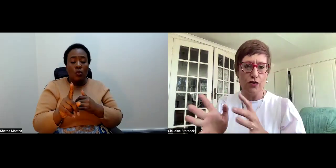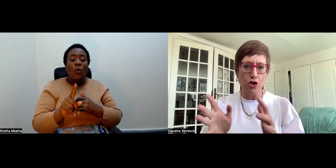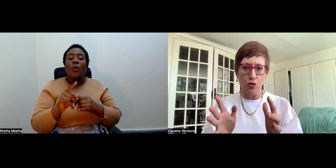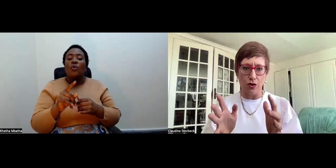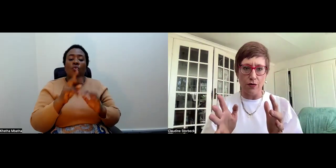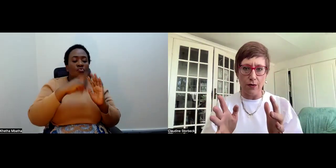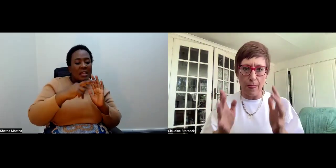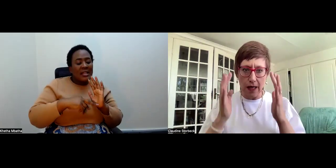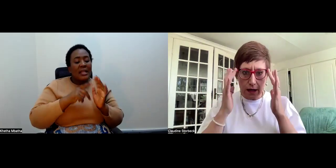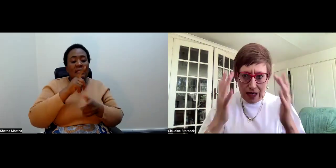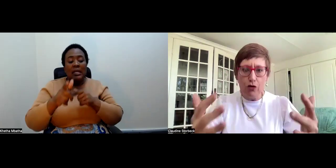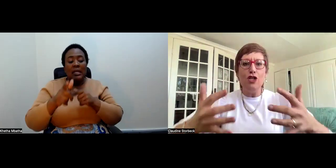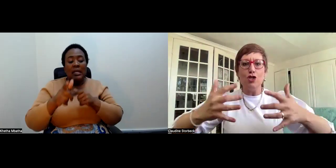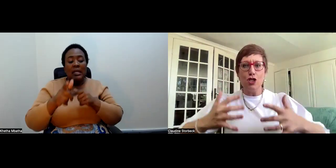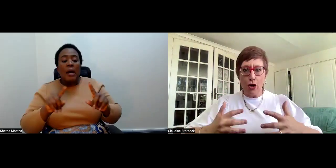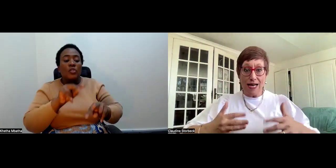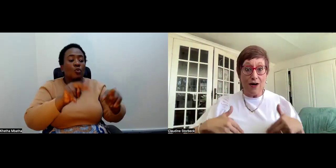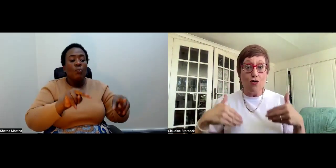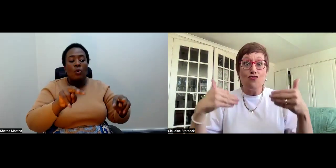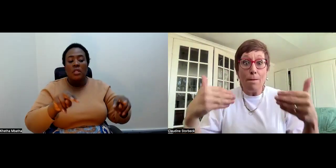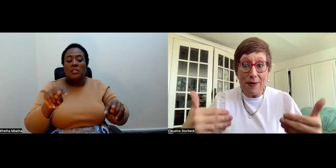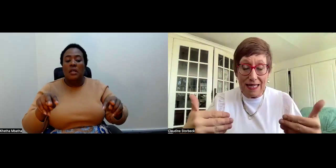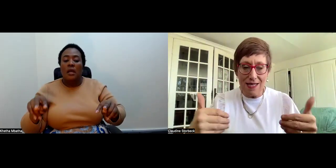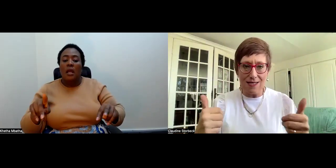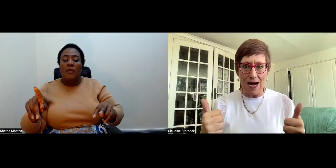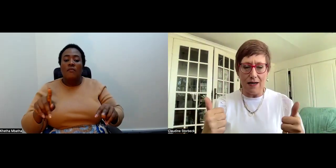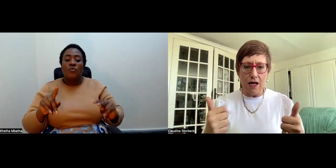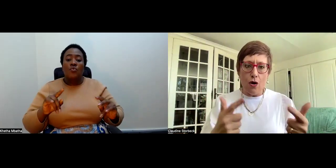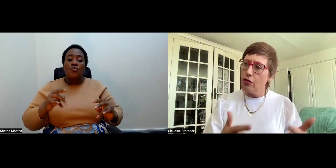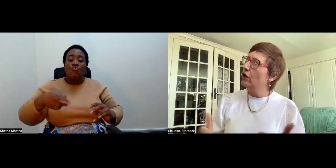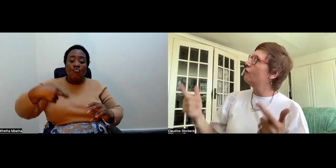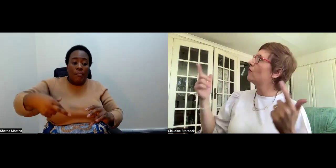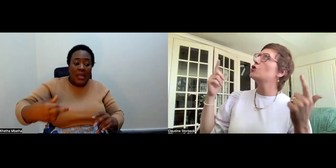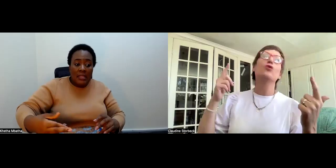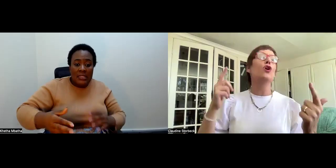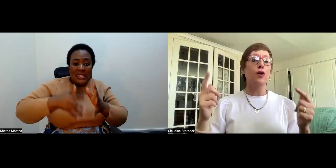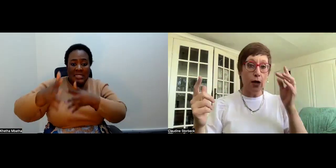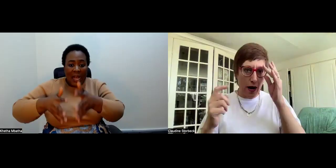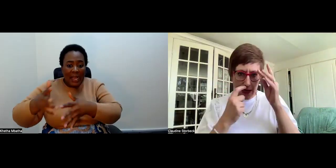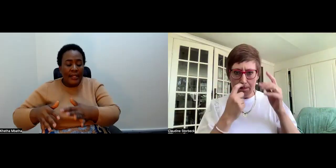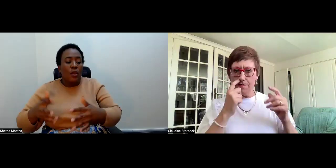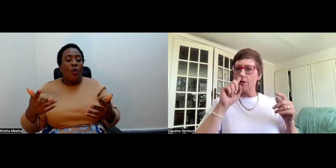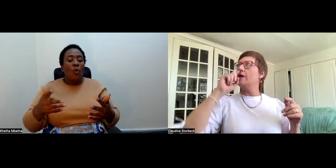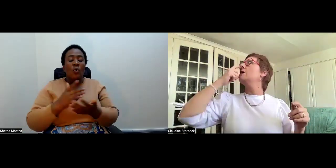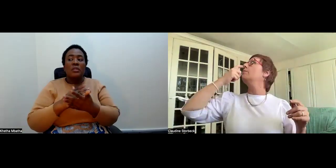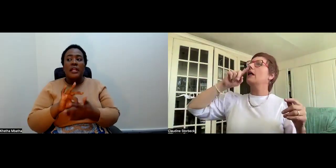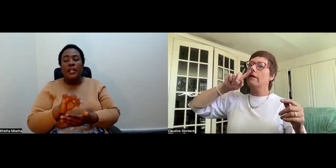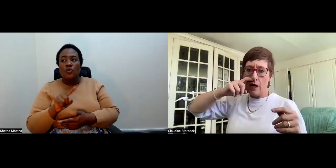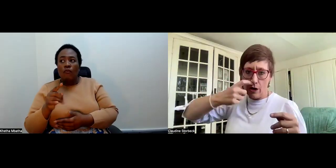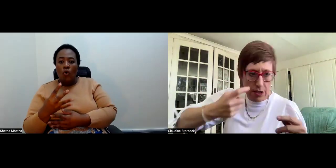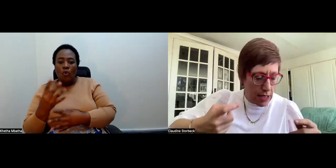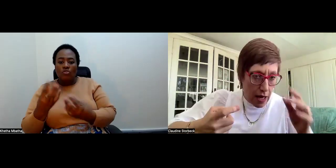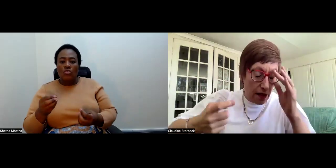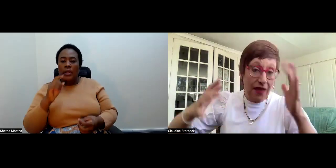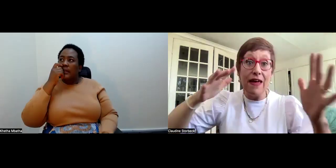and monitoring the children. If you need to slow down, repeat a sign. 3 or 4 of the children are looking away, scratching, picking